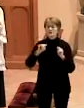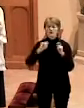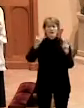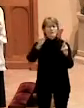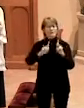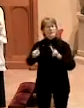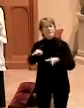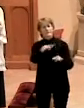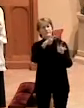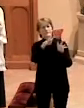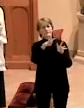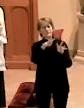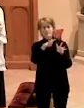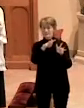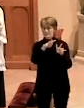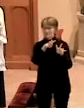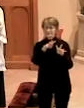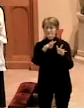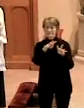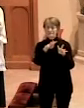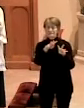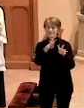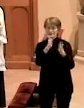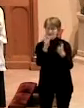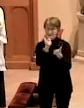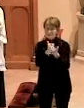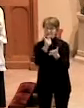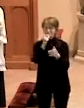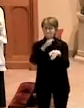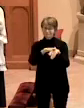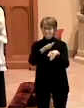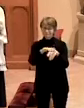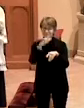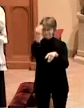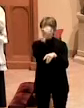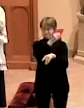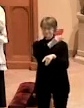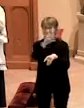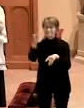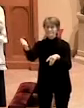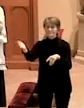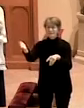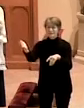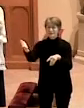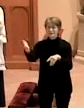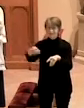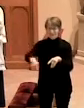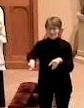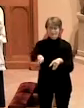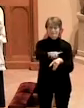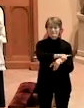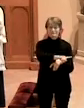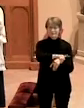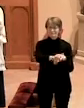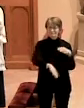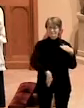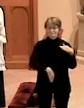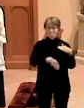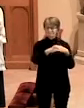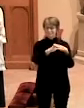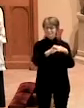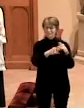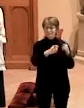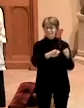that others may see them. Amen, I say to you, they have received the